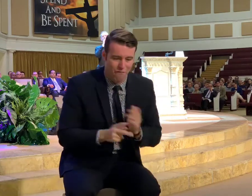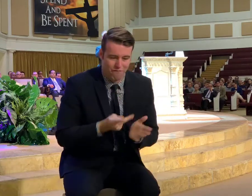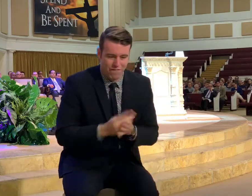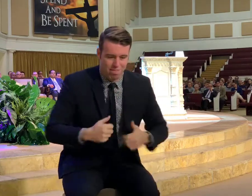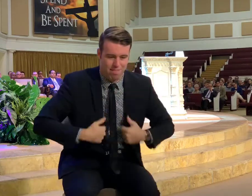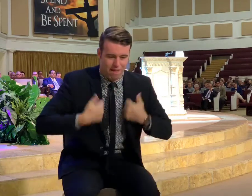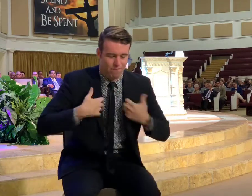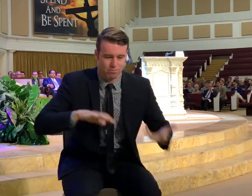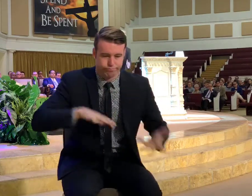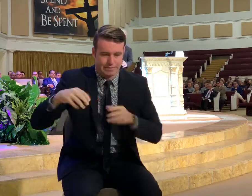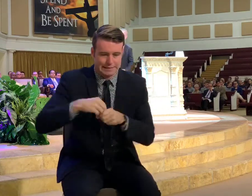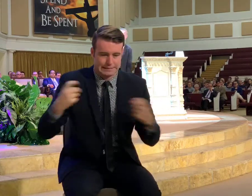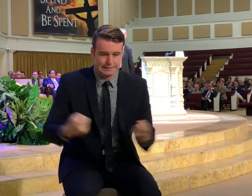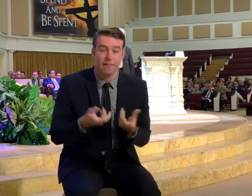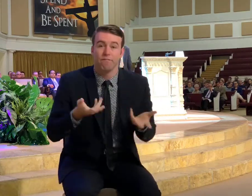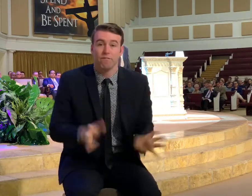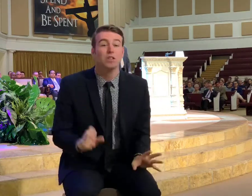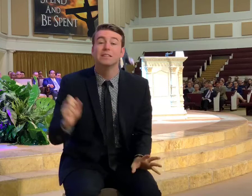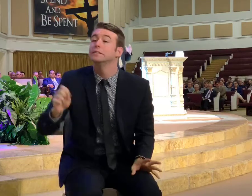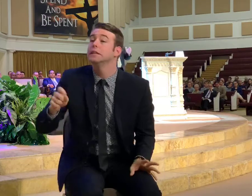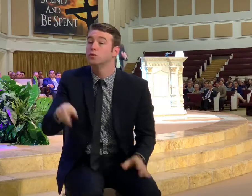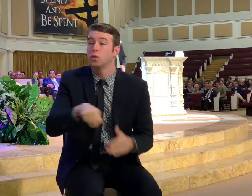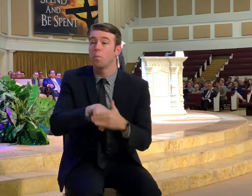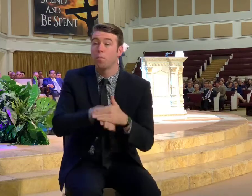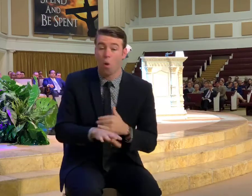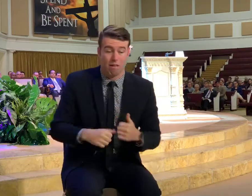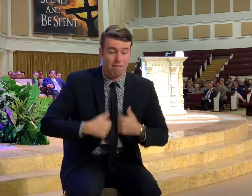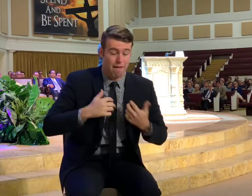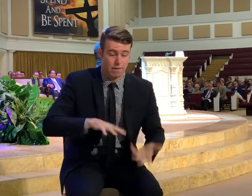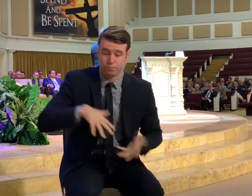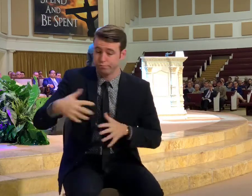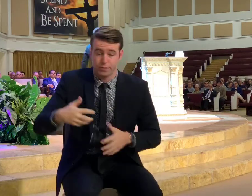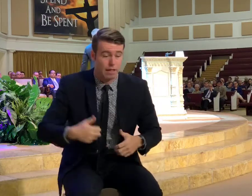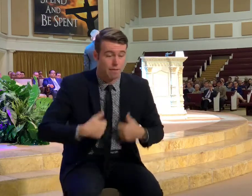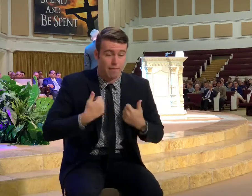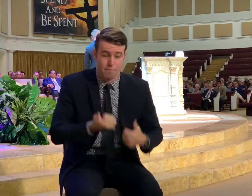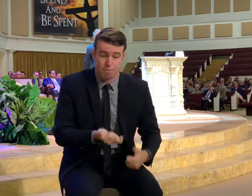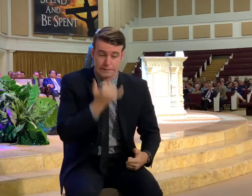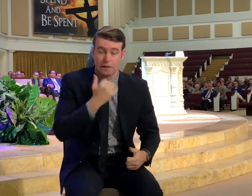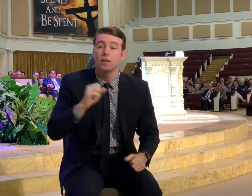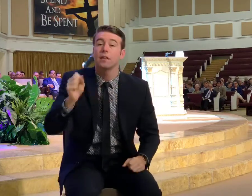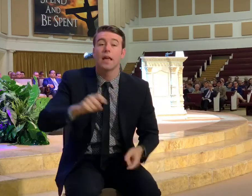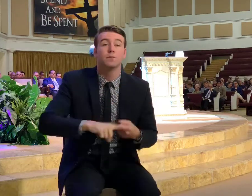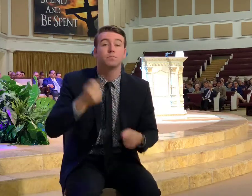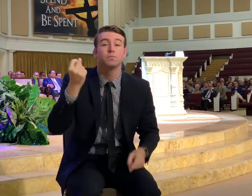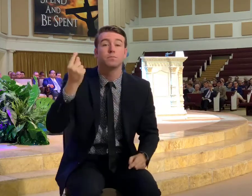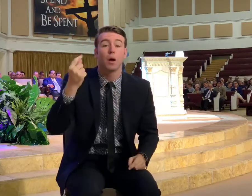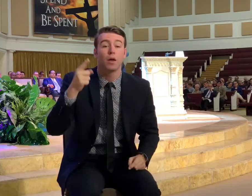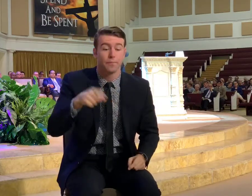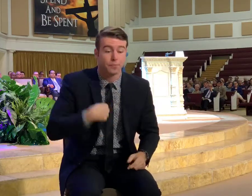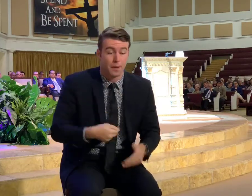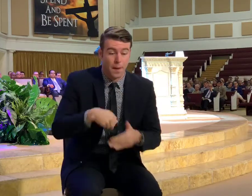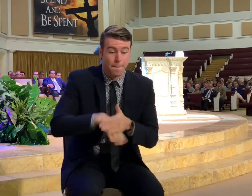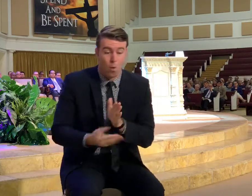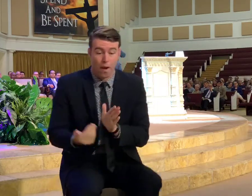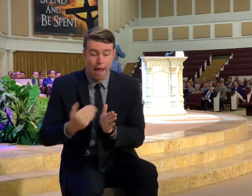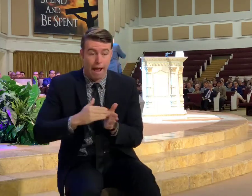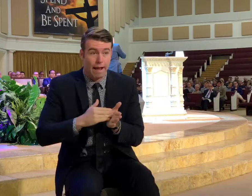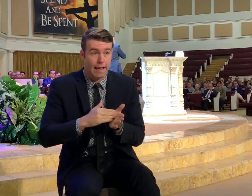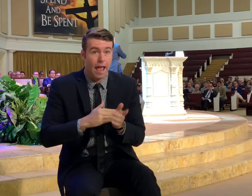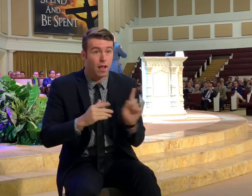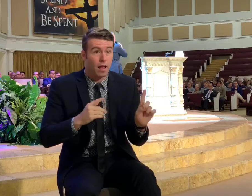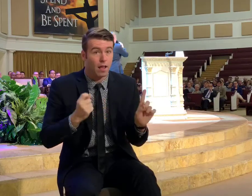born into a family that had mess ups and mistakes, I want you to know that when you were born again, not